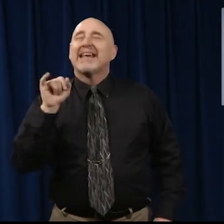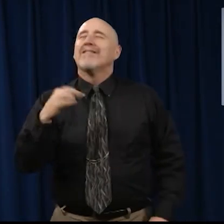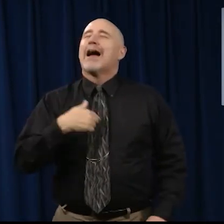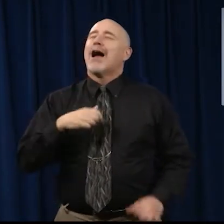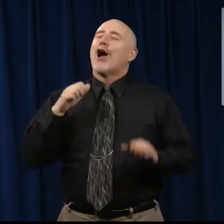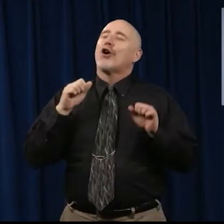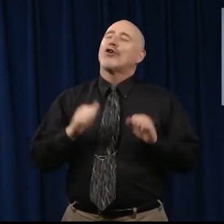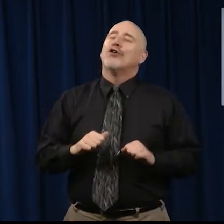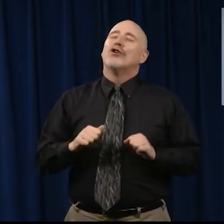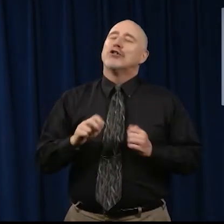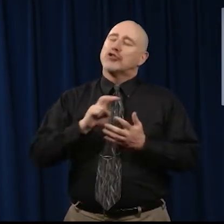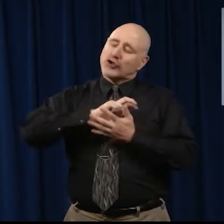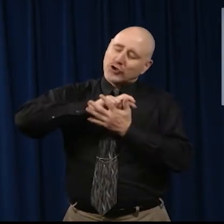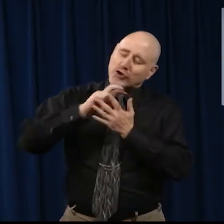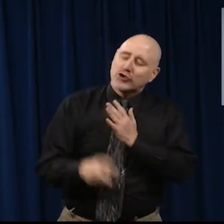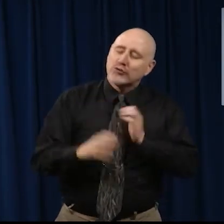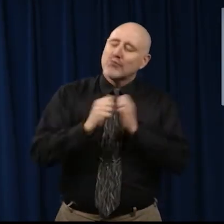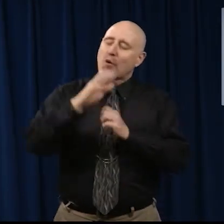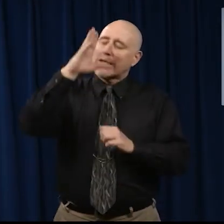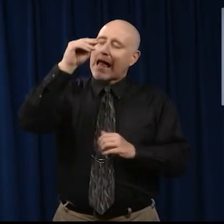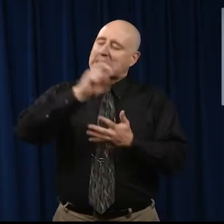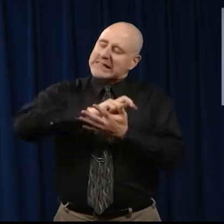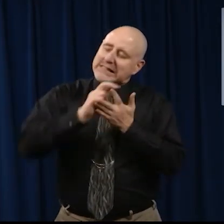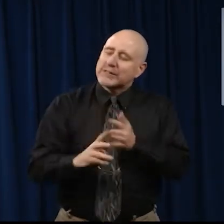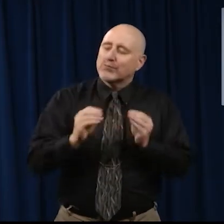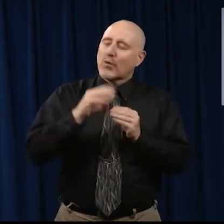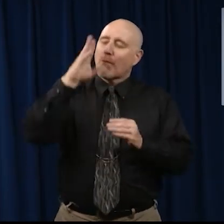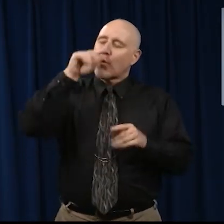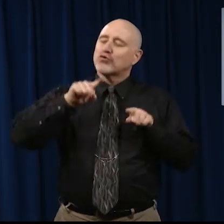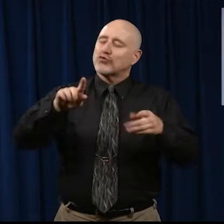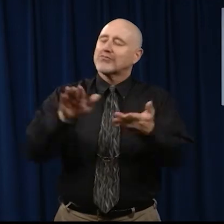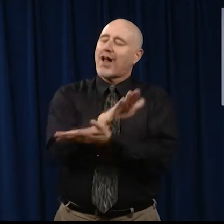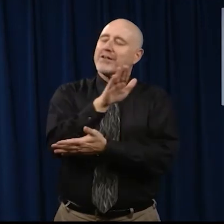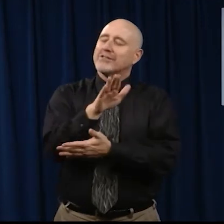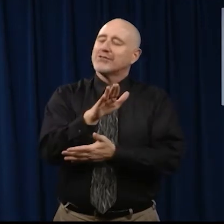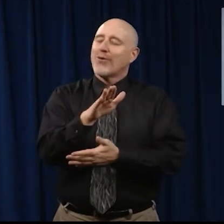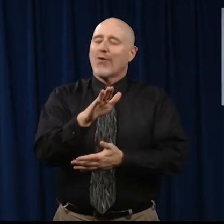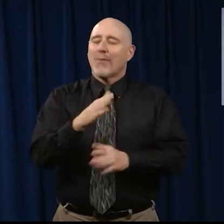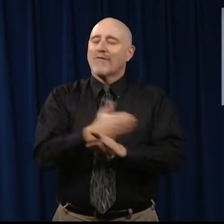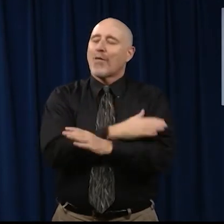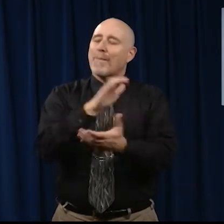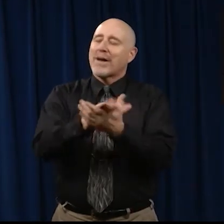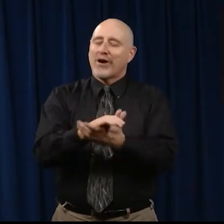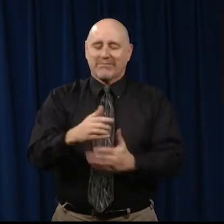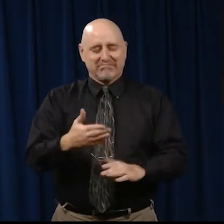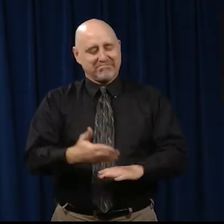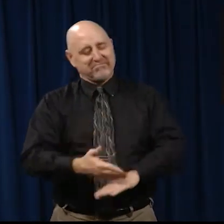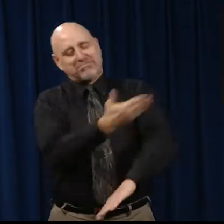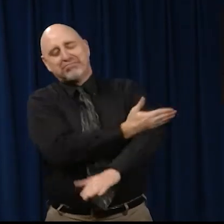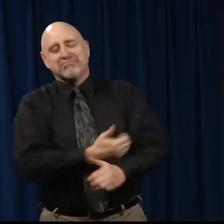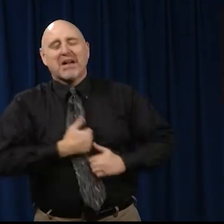said, if I could have just gotten with more guys or girls when I was in college before I got married, I think I'd be doing better now.